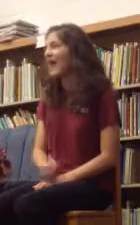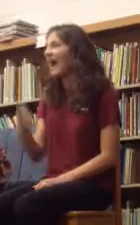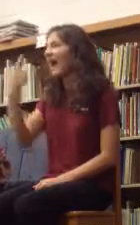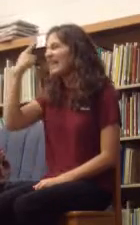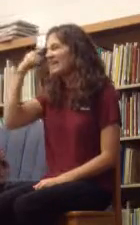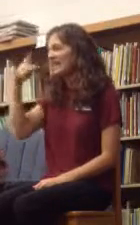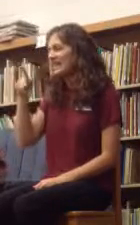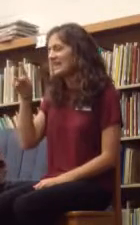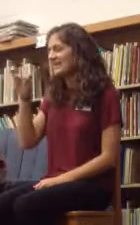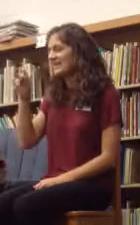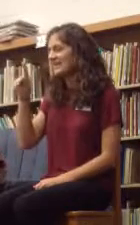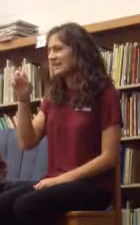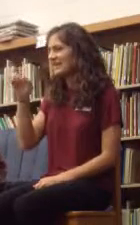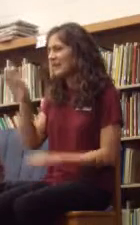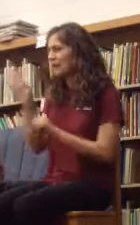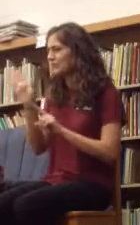park. Braylon, quickly.